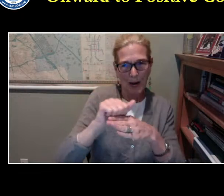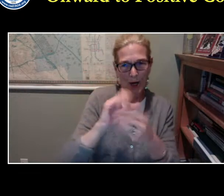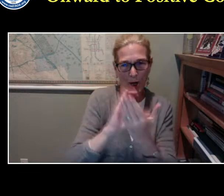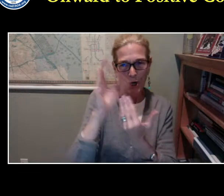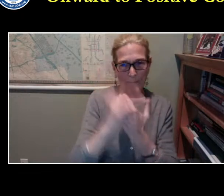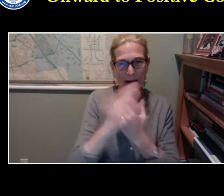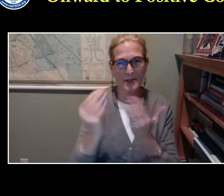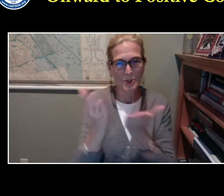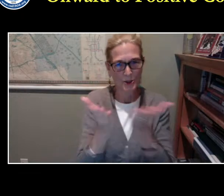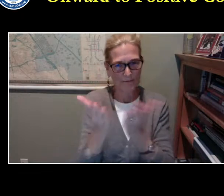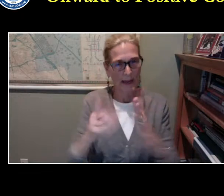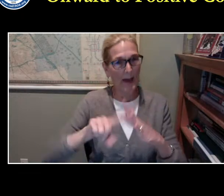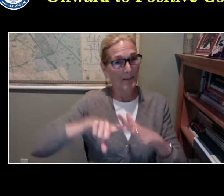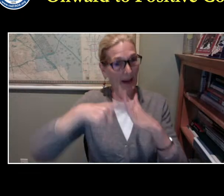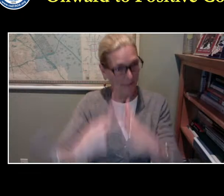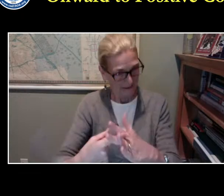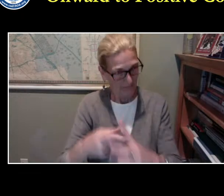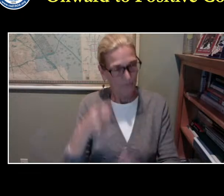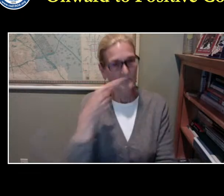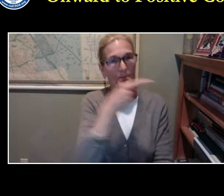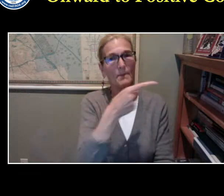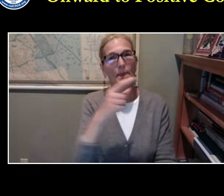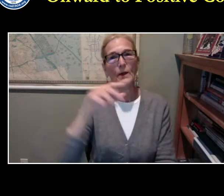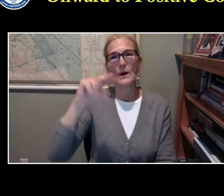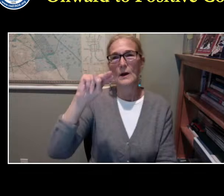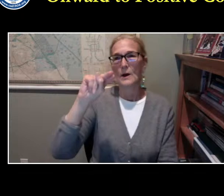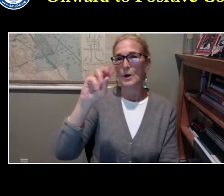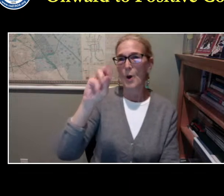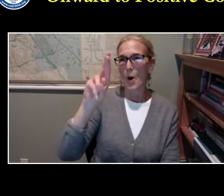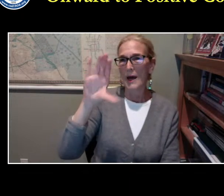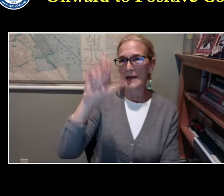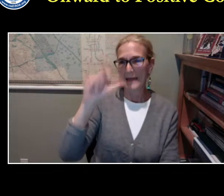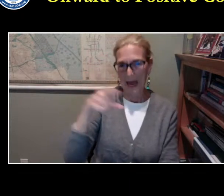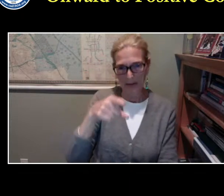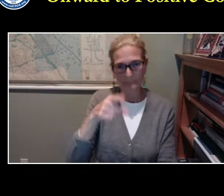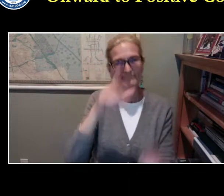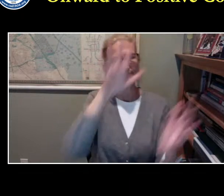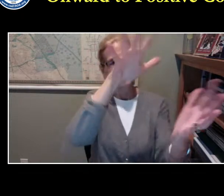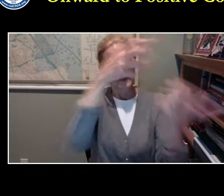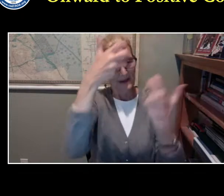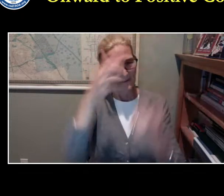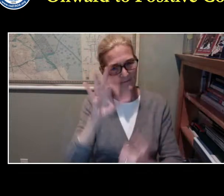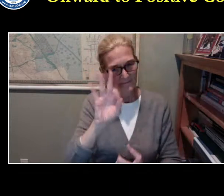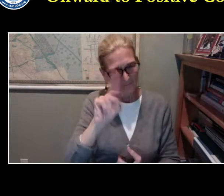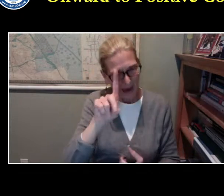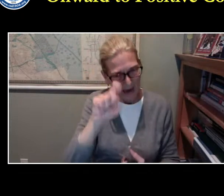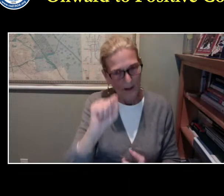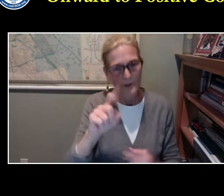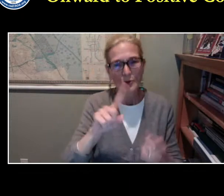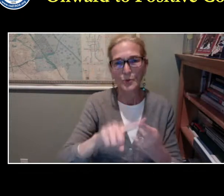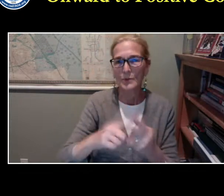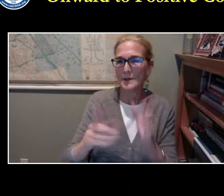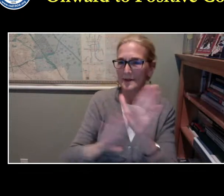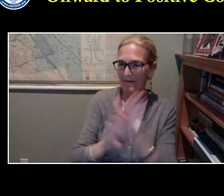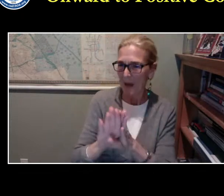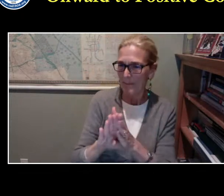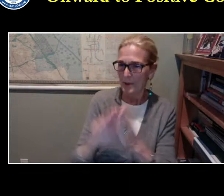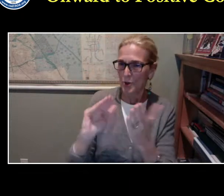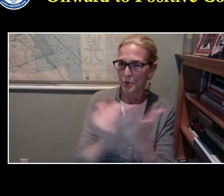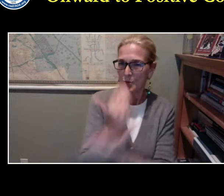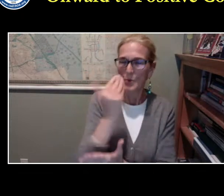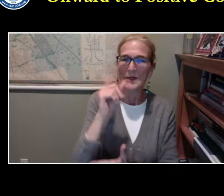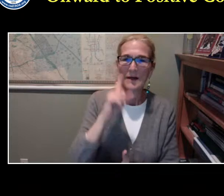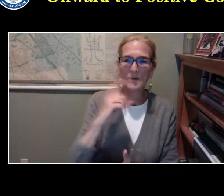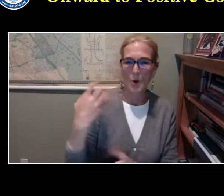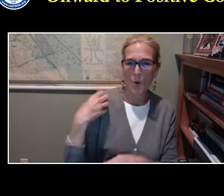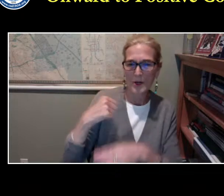And in 2019, there was a deaf coach training curriculum and services that was implemented in NorCal. There was